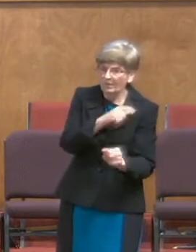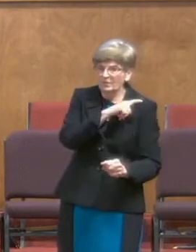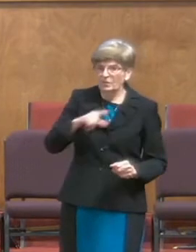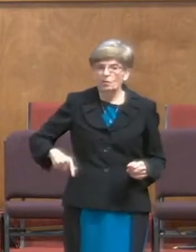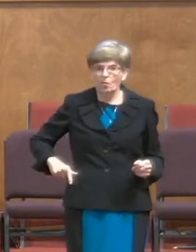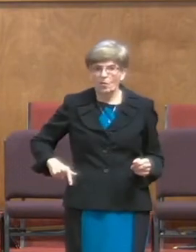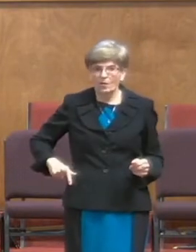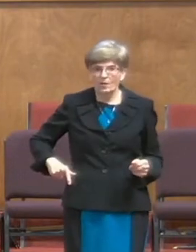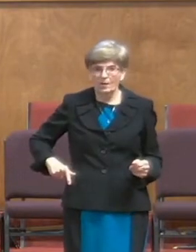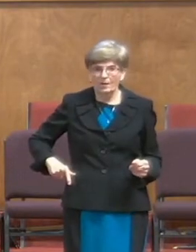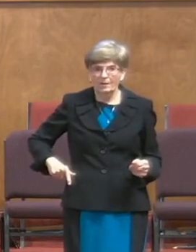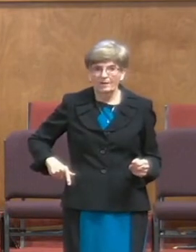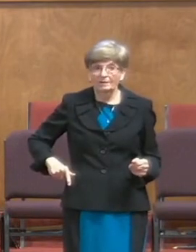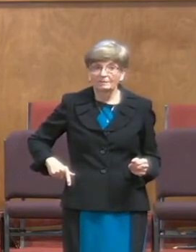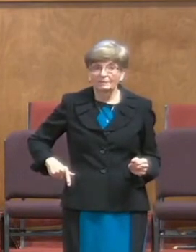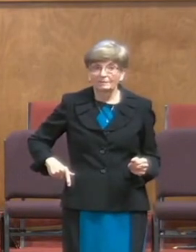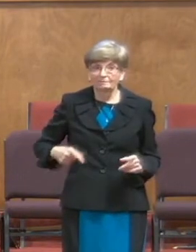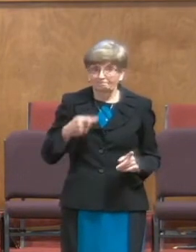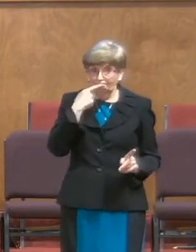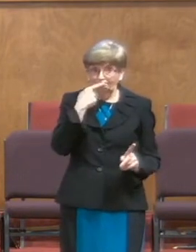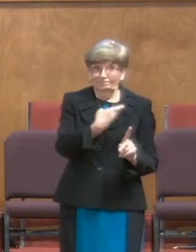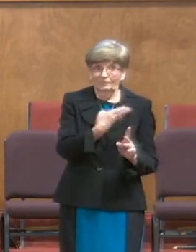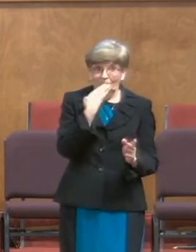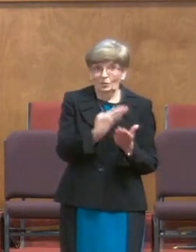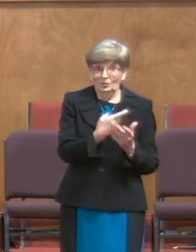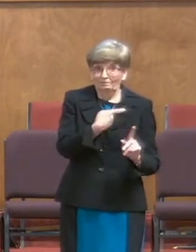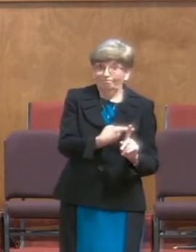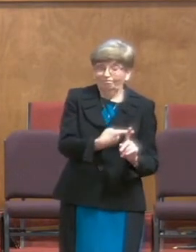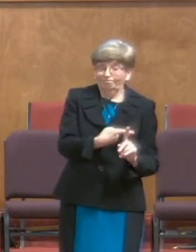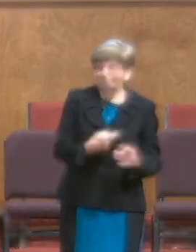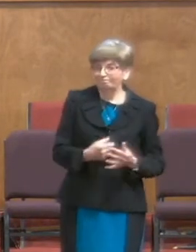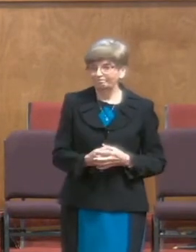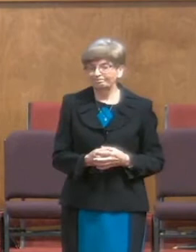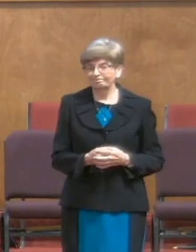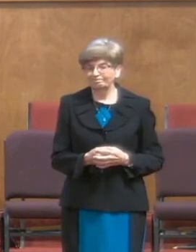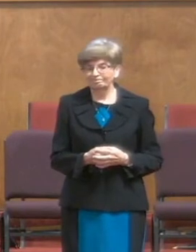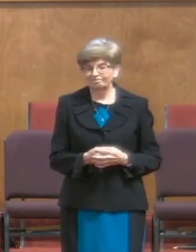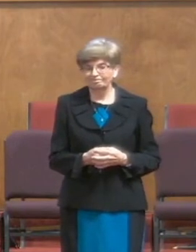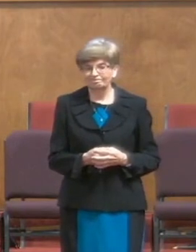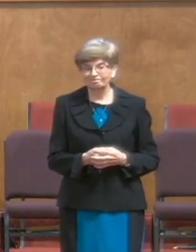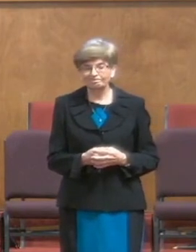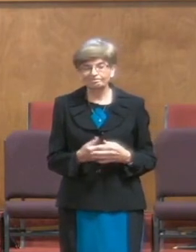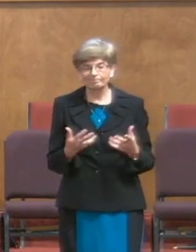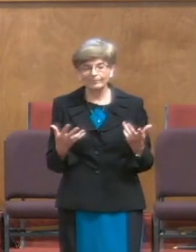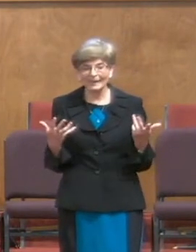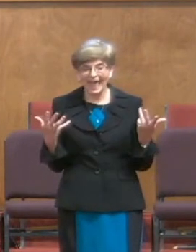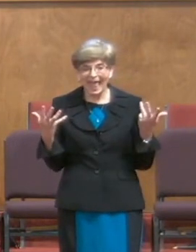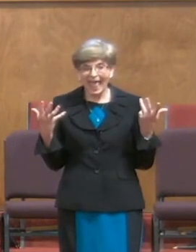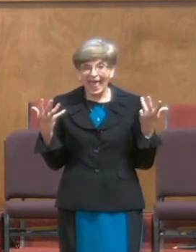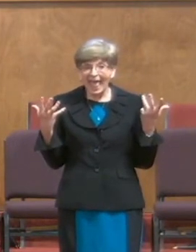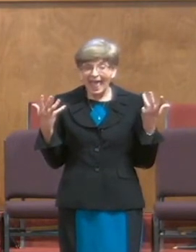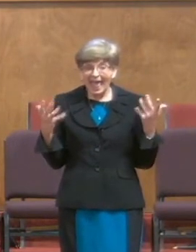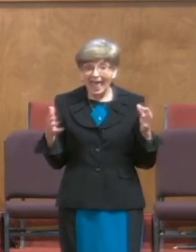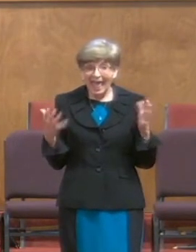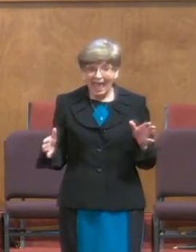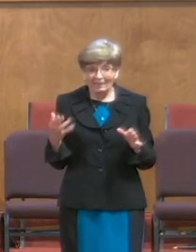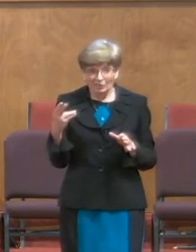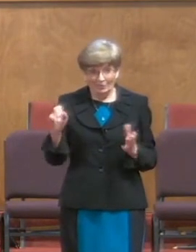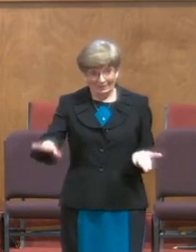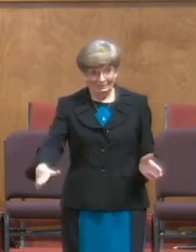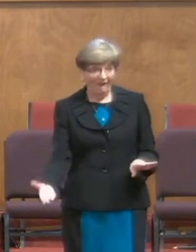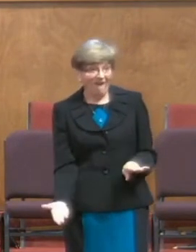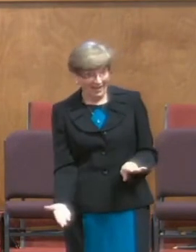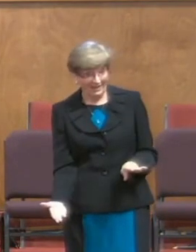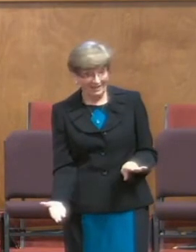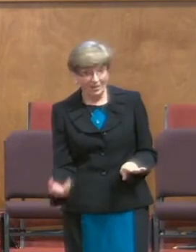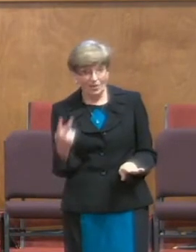did. But when he died, it didn't take long for the nation to find itself